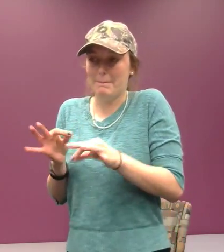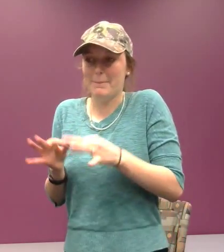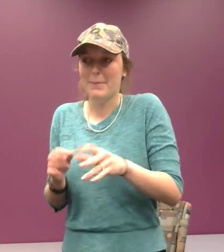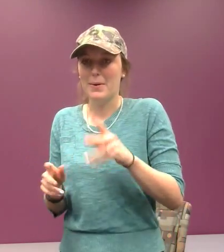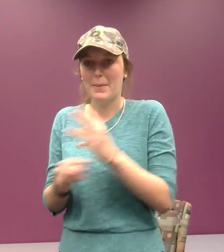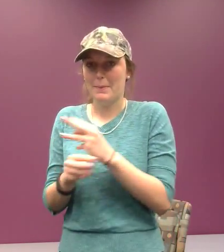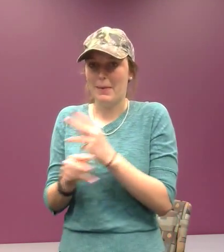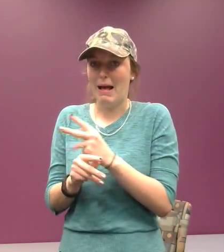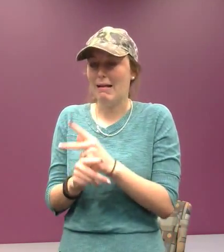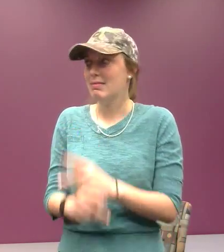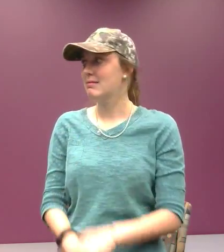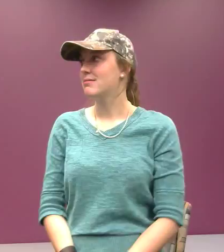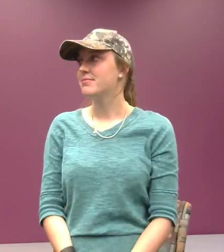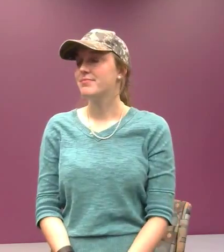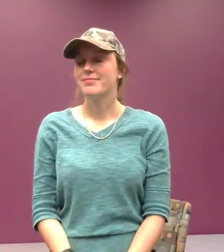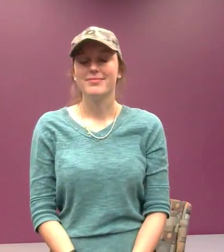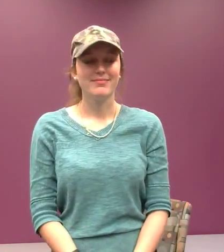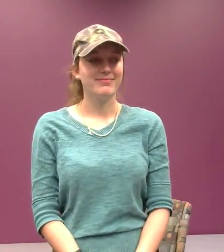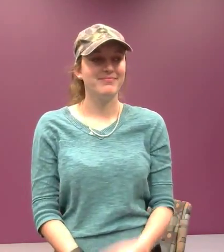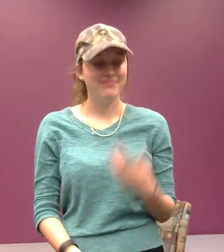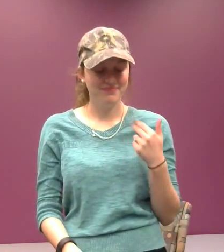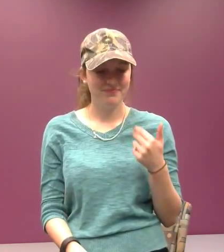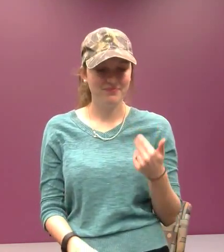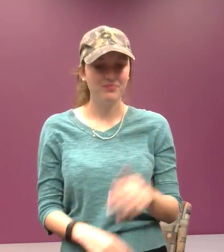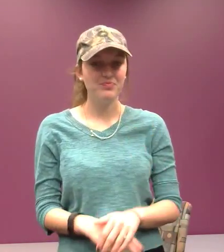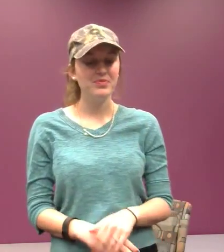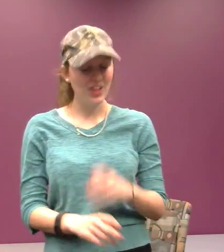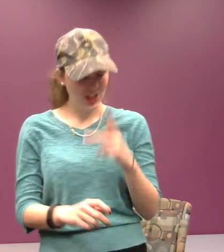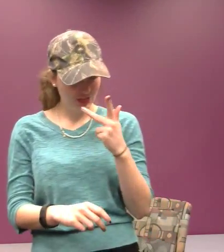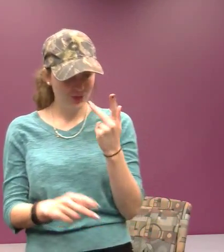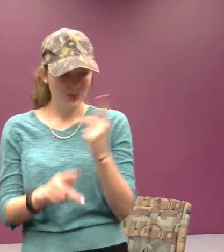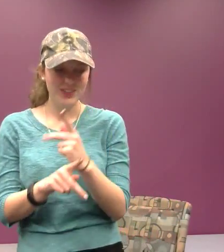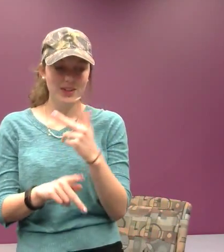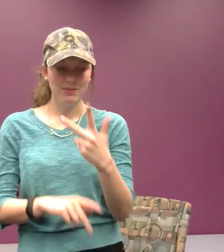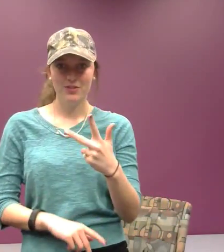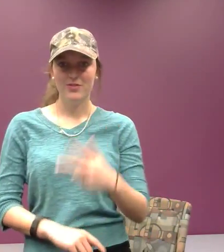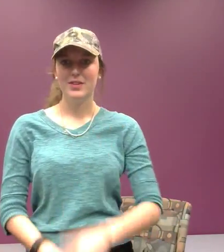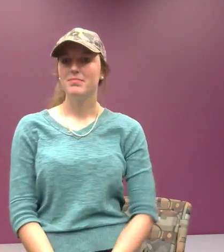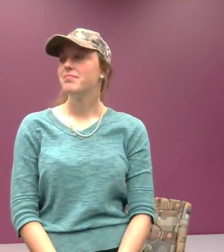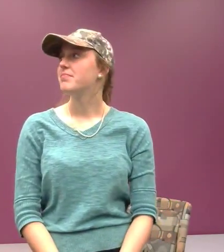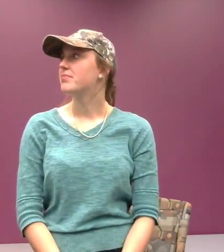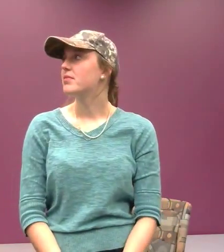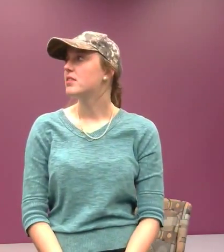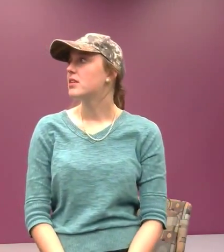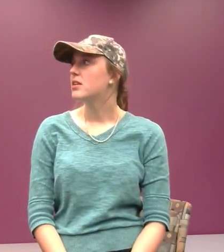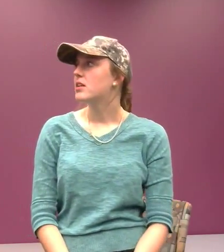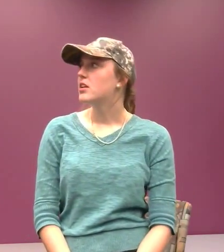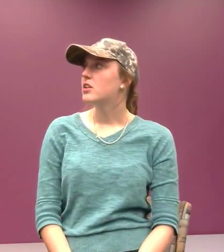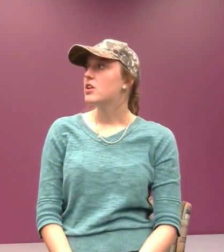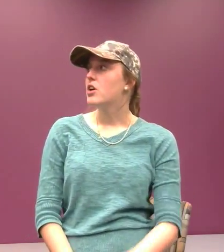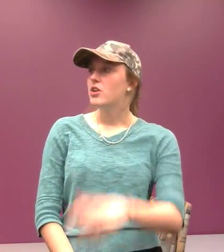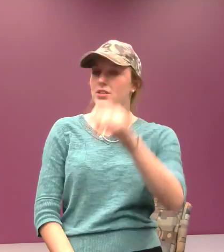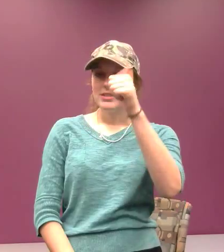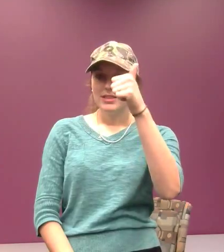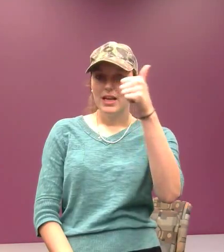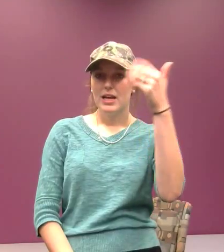better. So we have 3 times 3. Now with this 10 and 15, just leave the x alone.